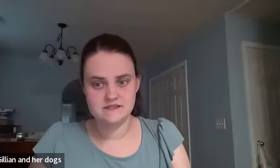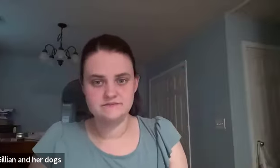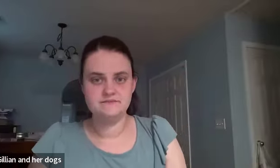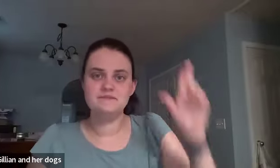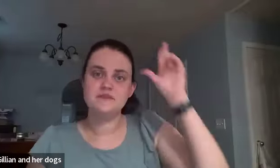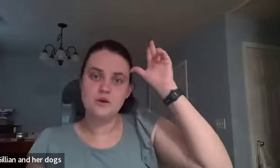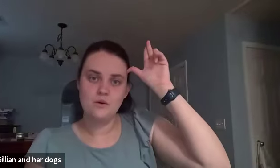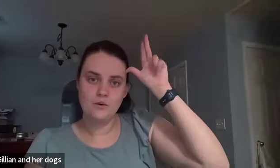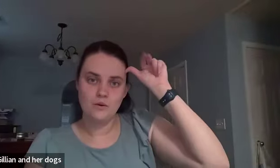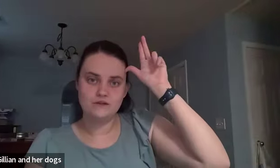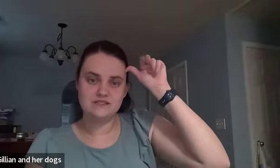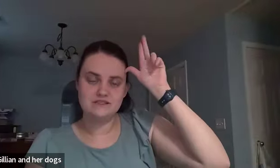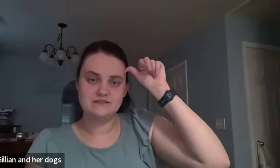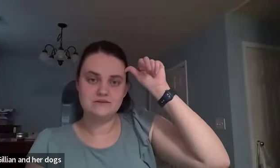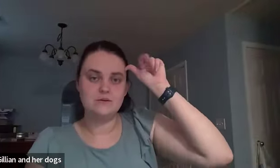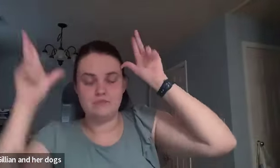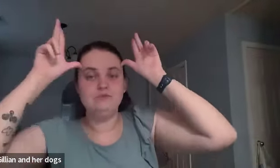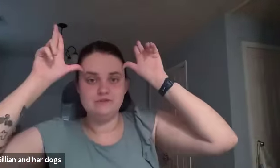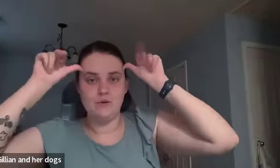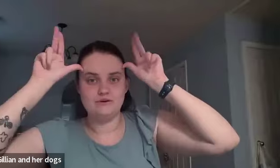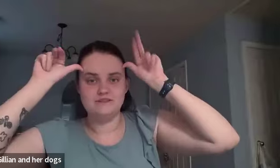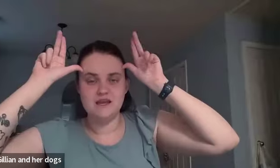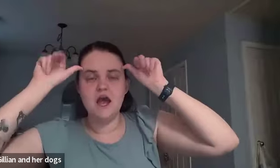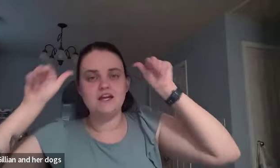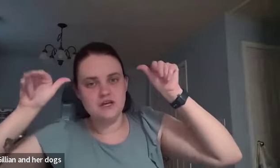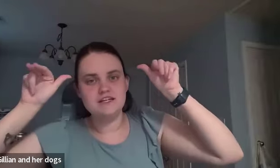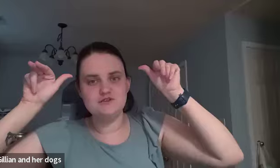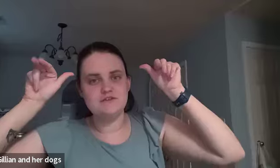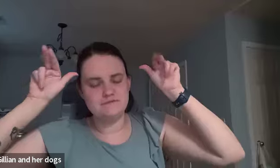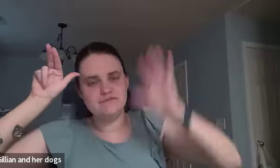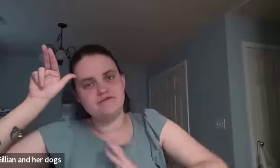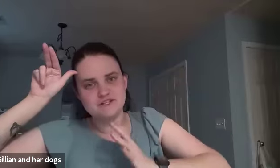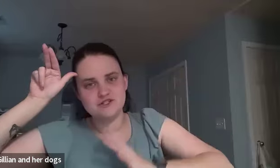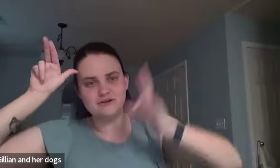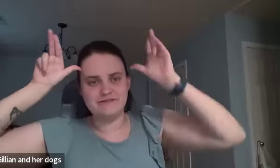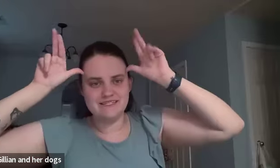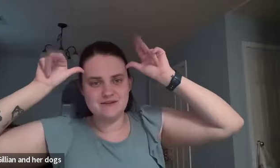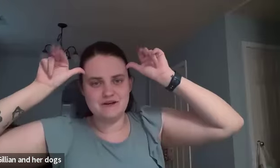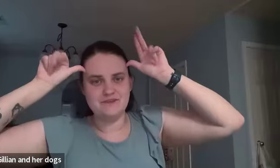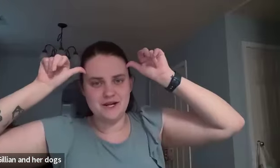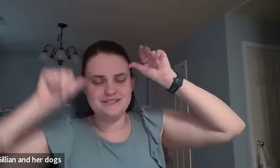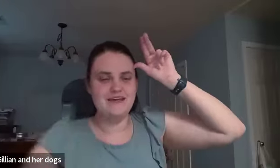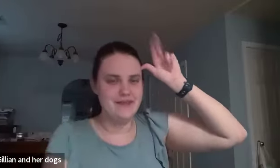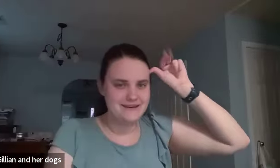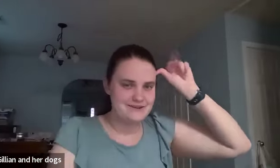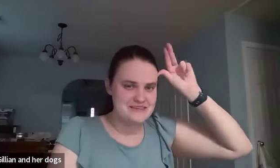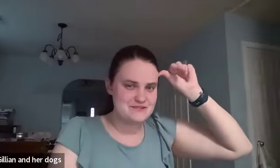Horse, horse, or oops, horse. I try to do the official fancy one first and then do this